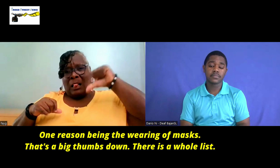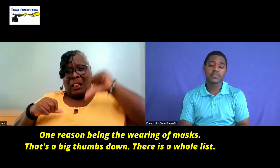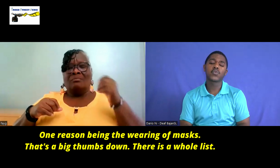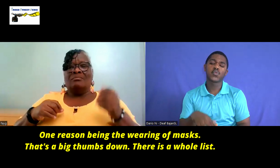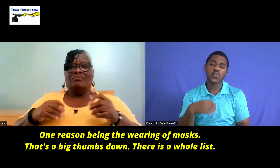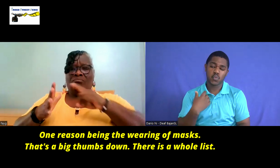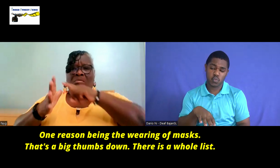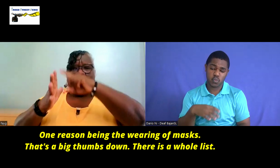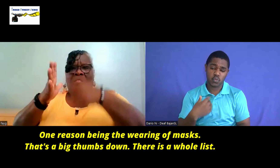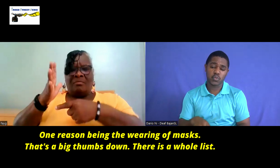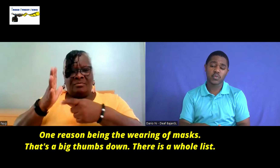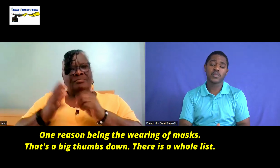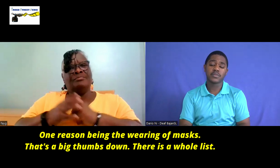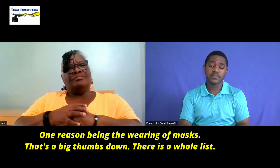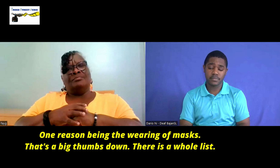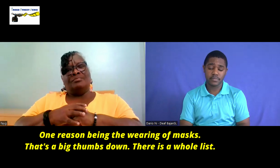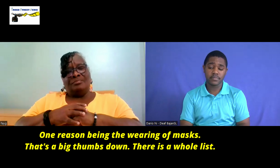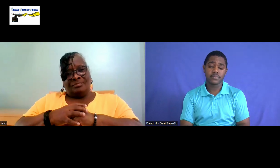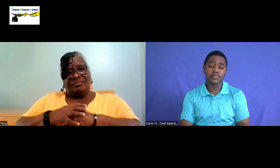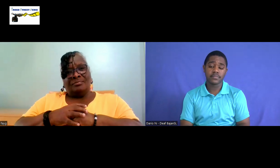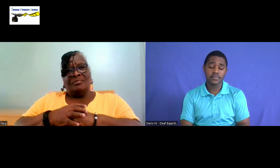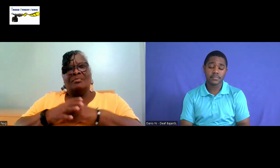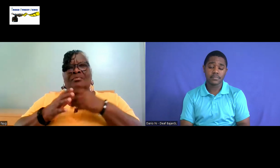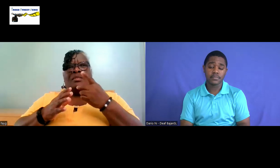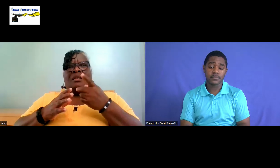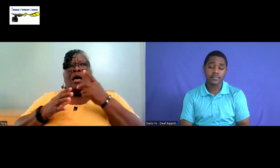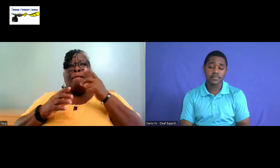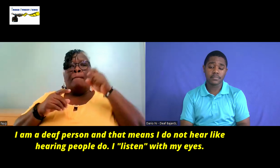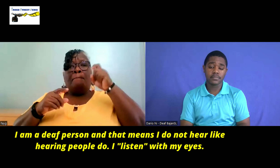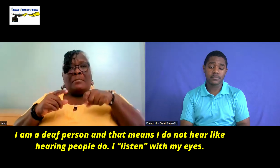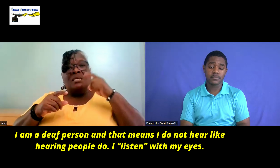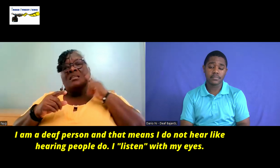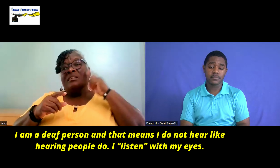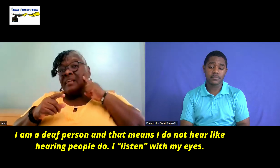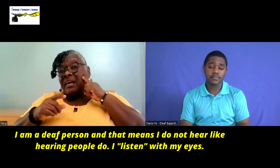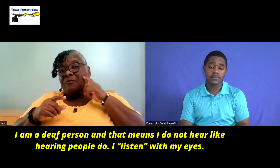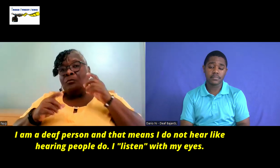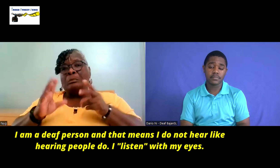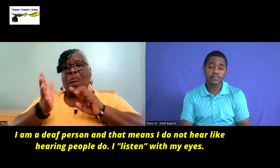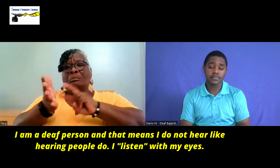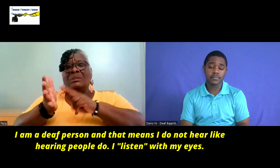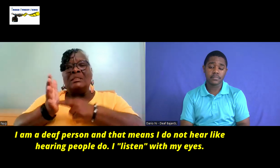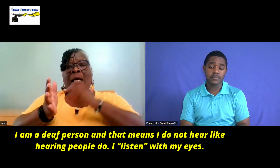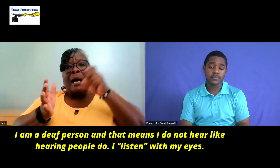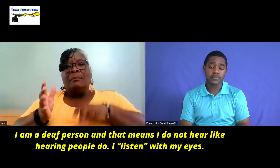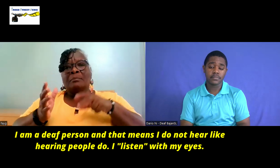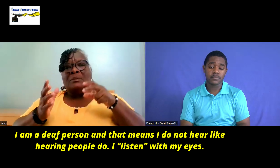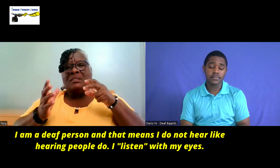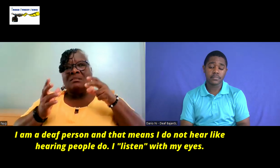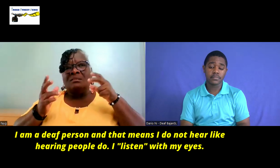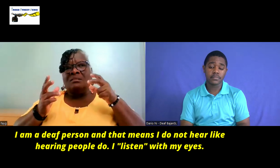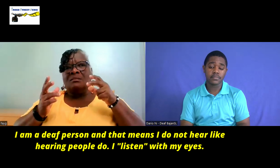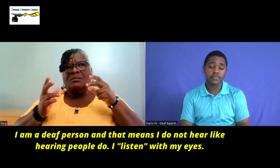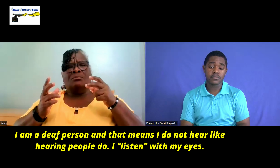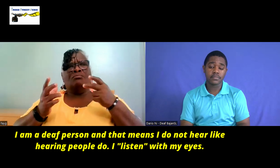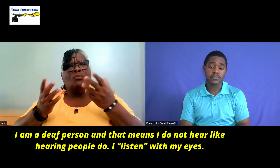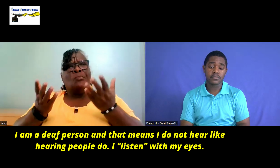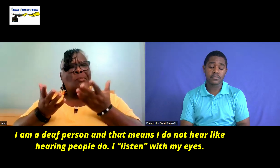big thumbs down. There's a whole list. I am a deaf person, and that means I do not